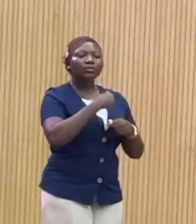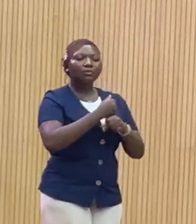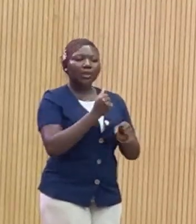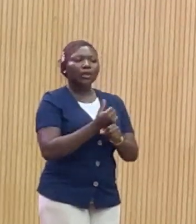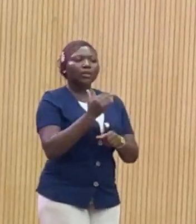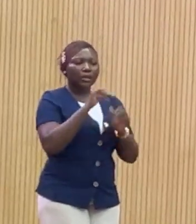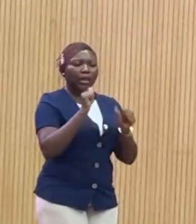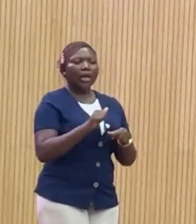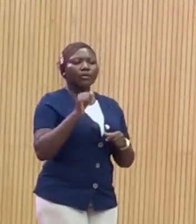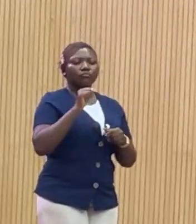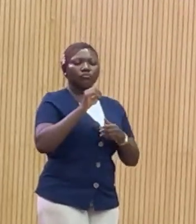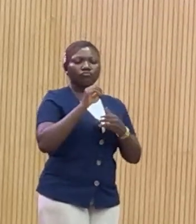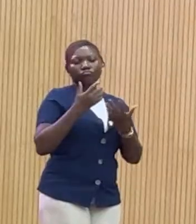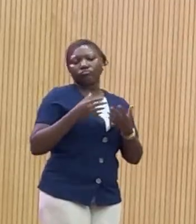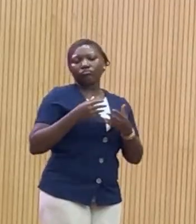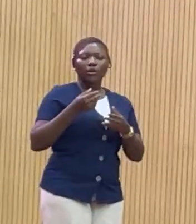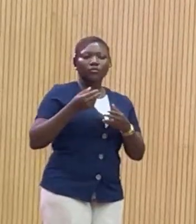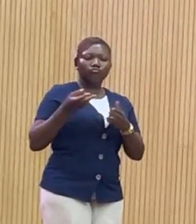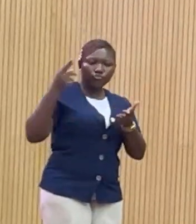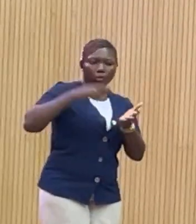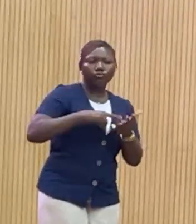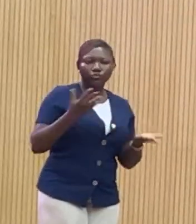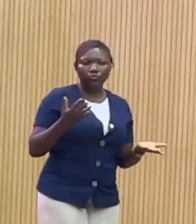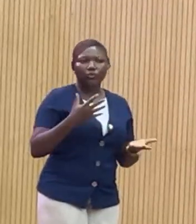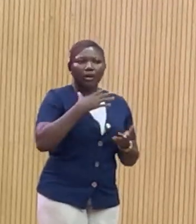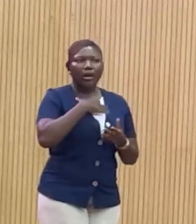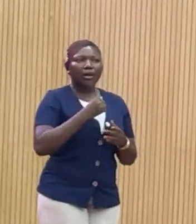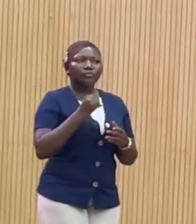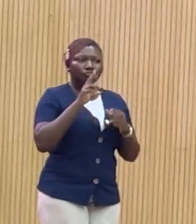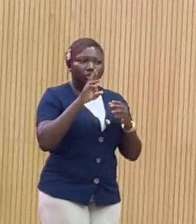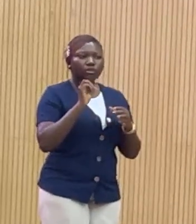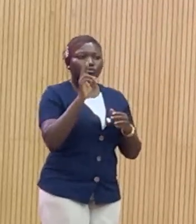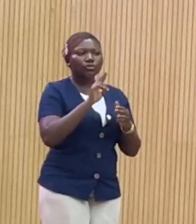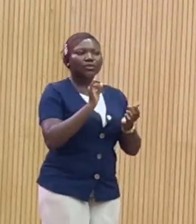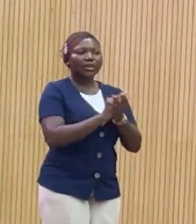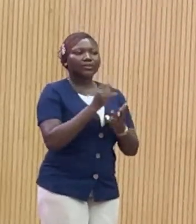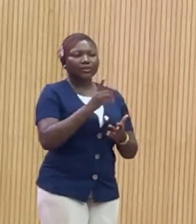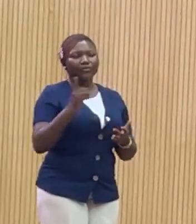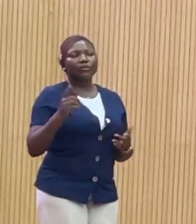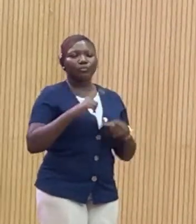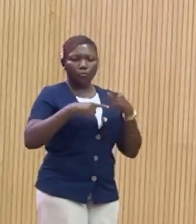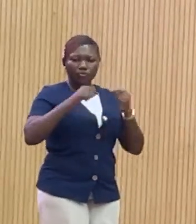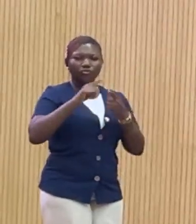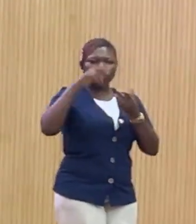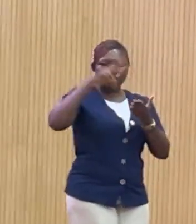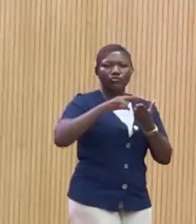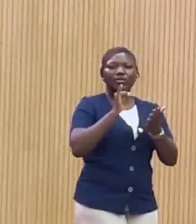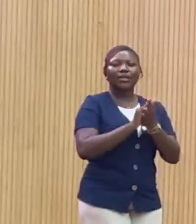can continue using the device as is. But again, we try to reduce errors as much as possible. Thank you.